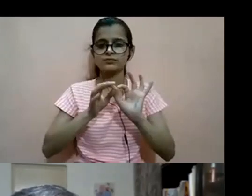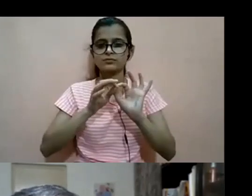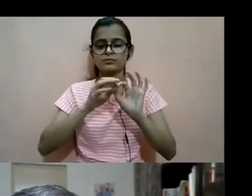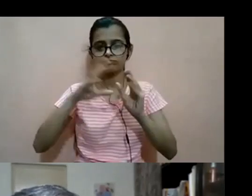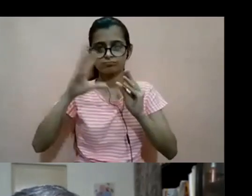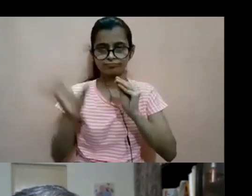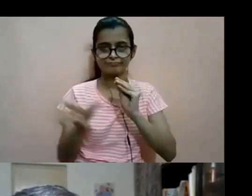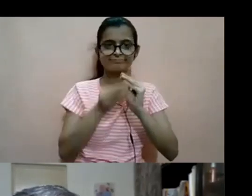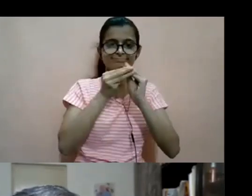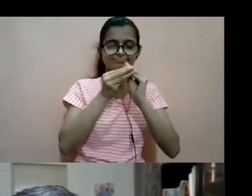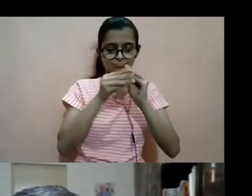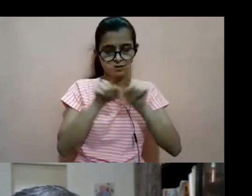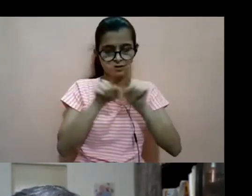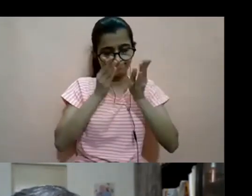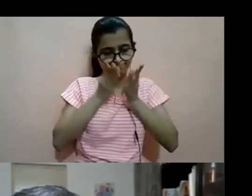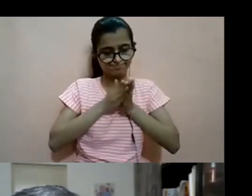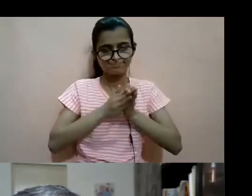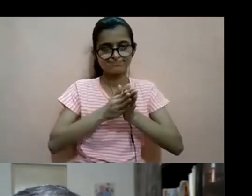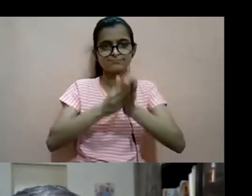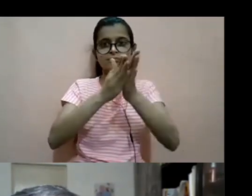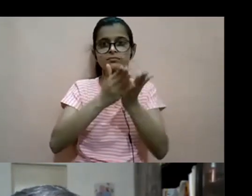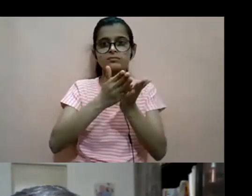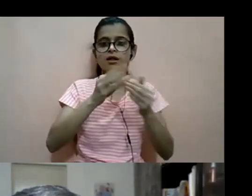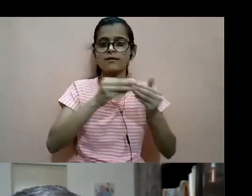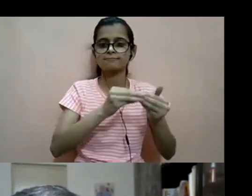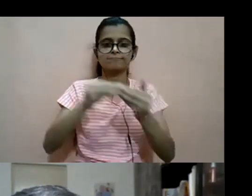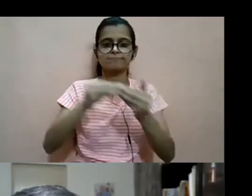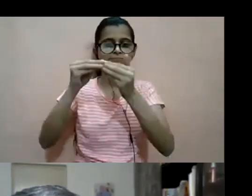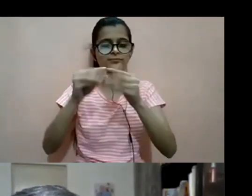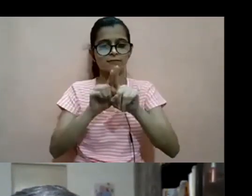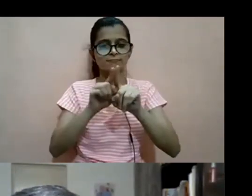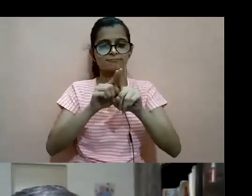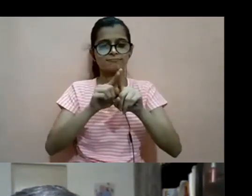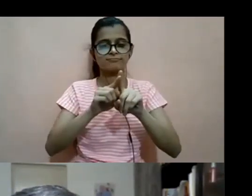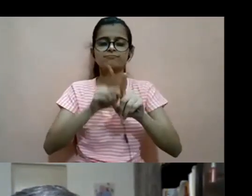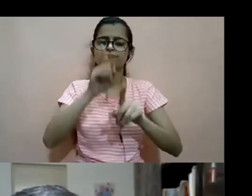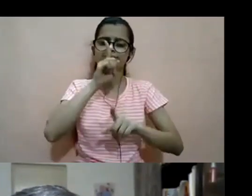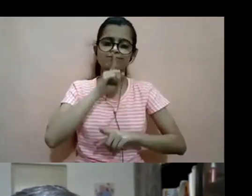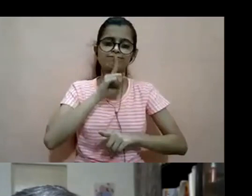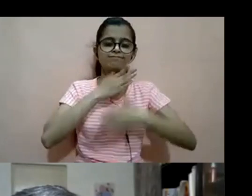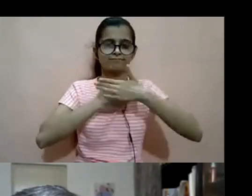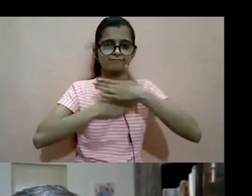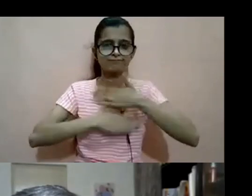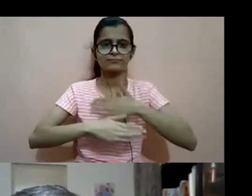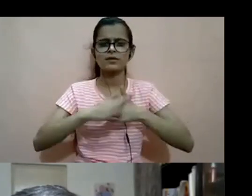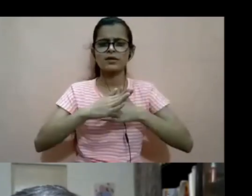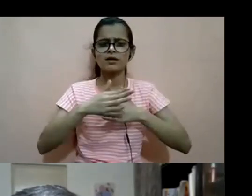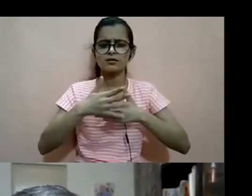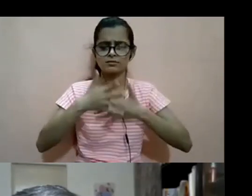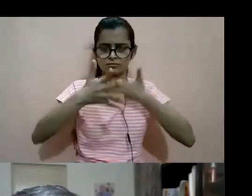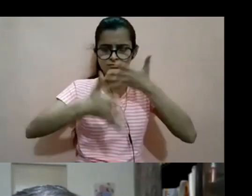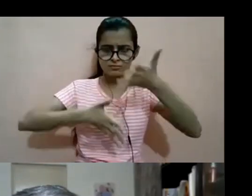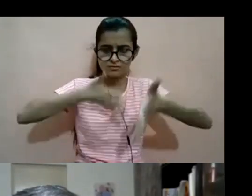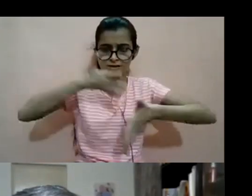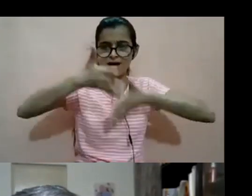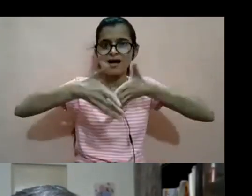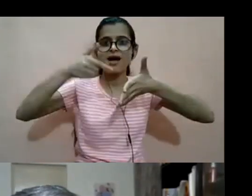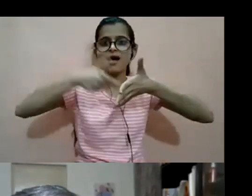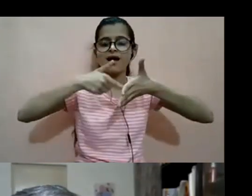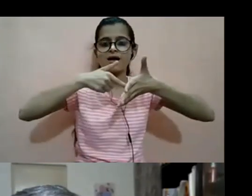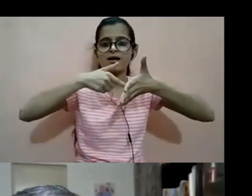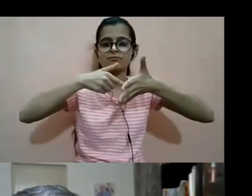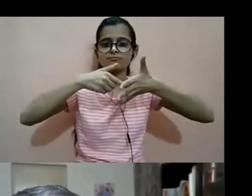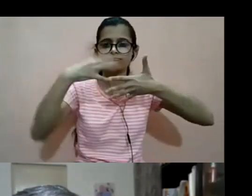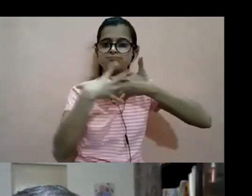to the proceedings and in their silence send out signals that we